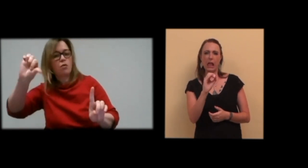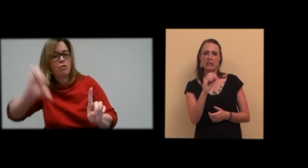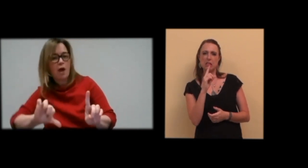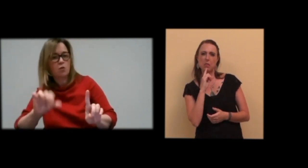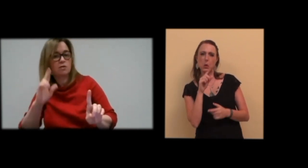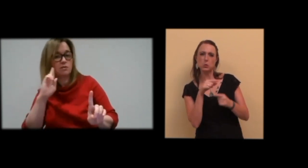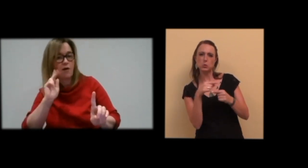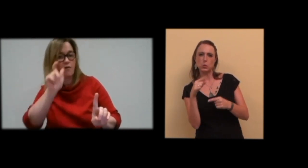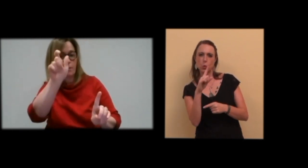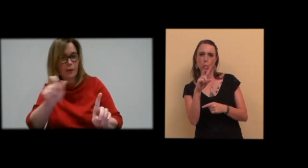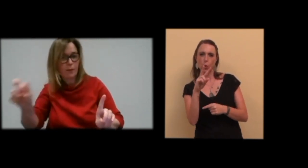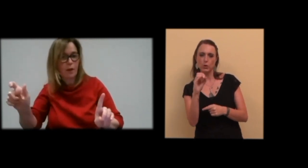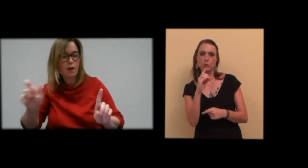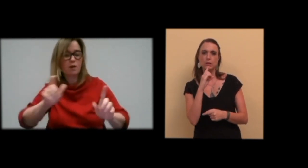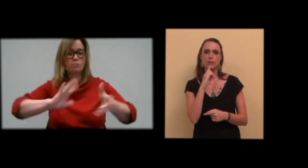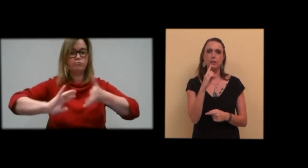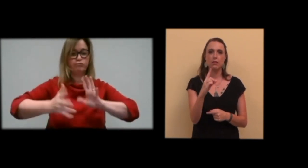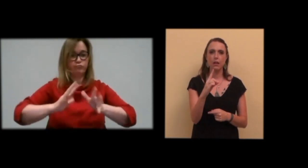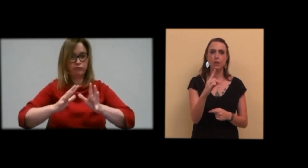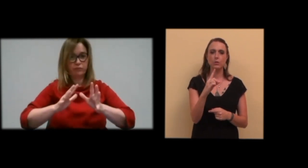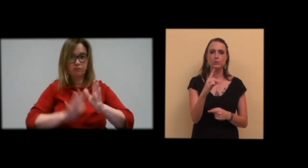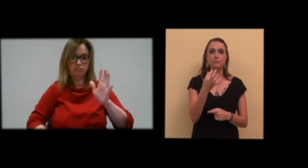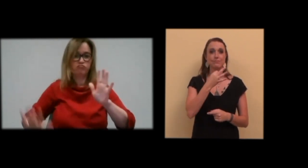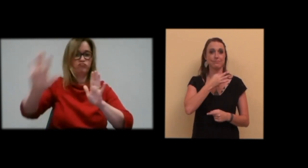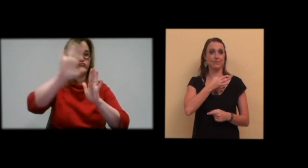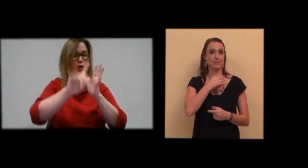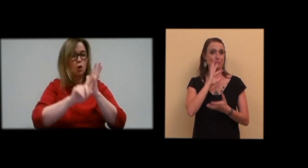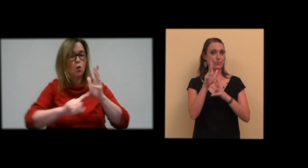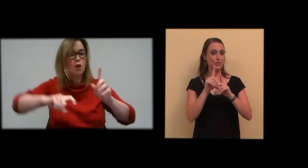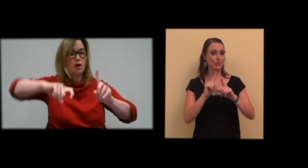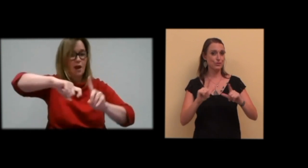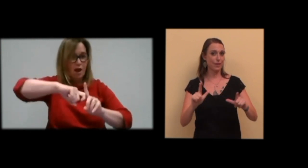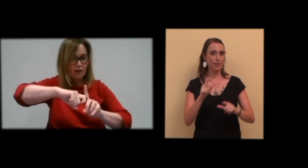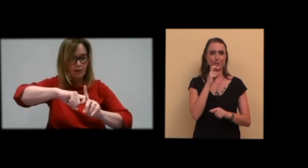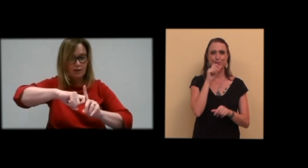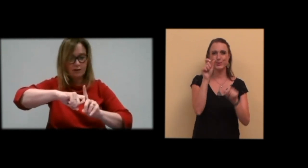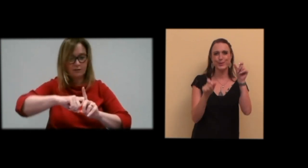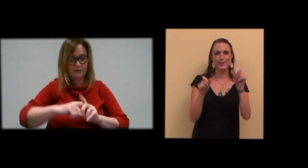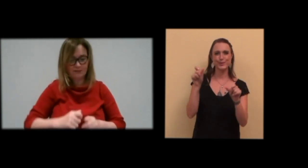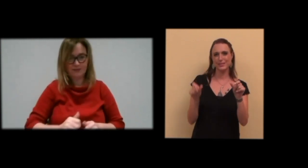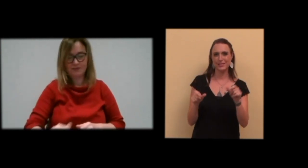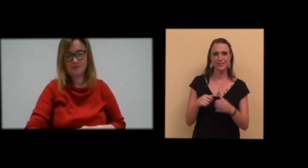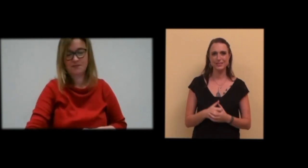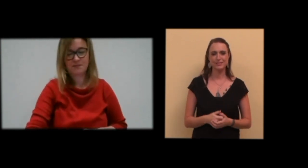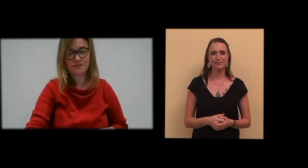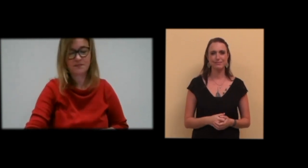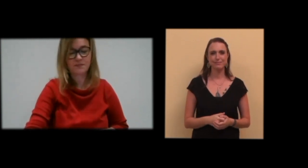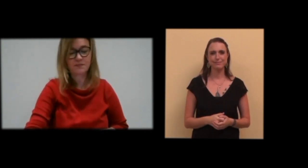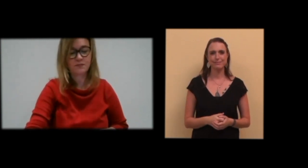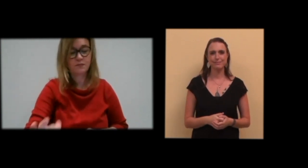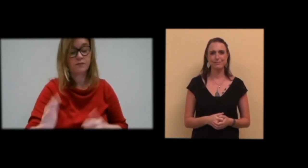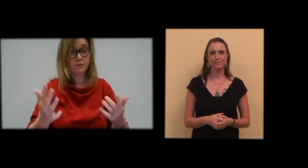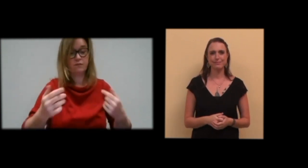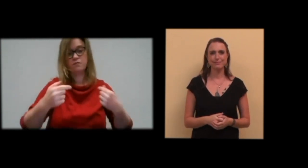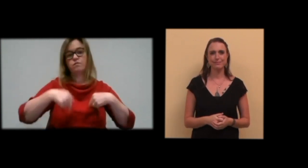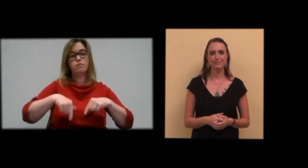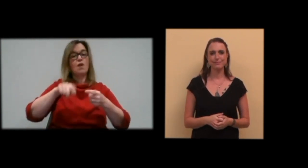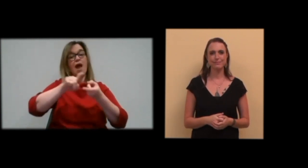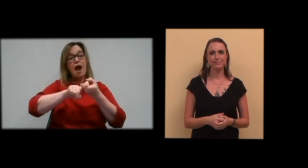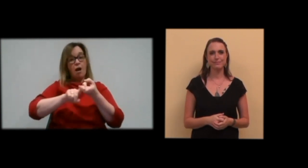UK, there are approximately 80,000 to 120,000 British Sign Language users.